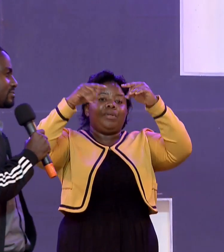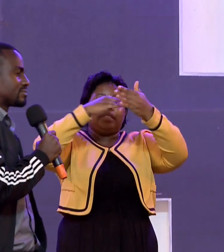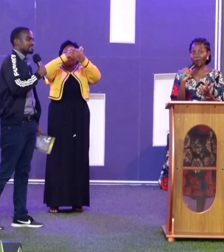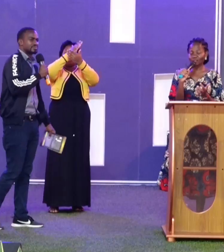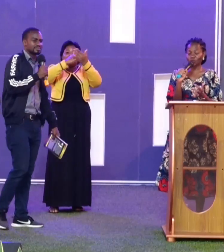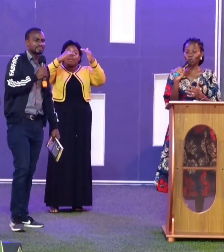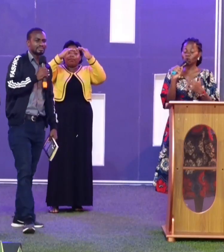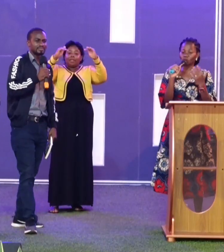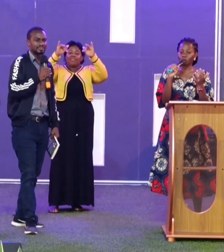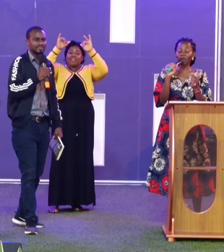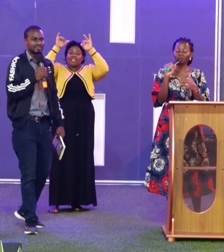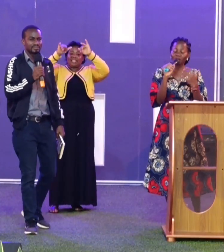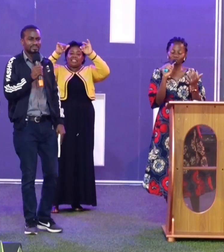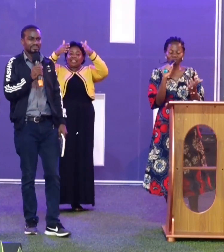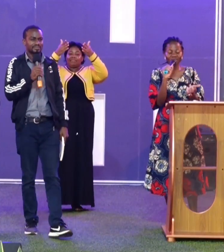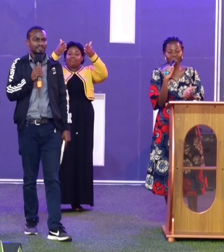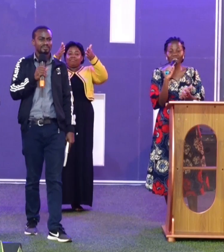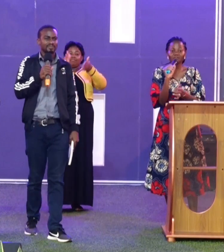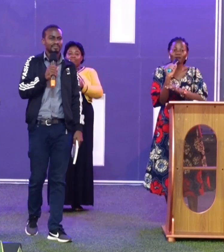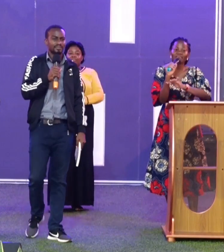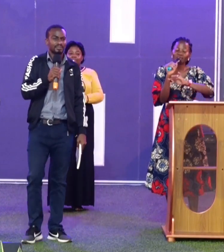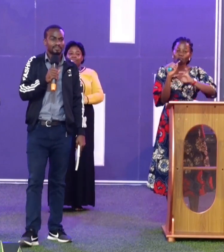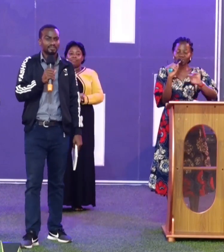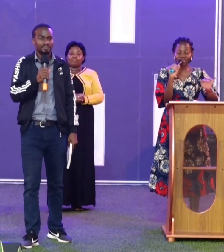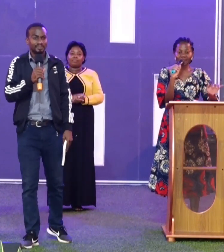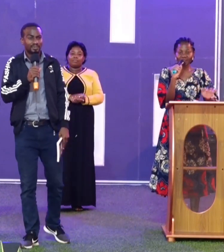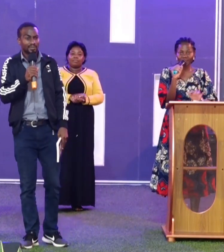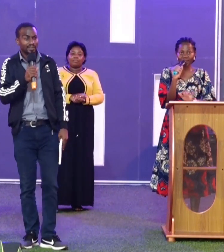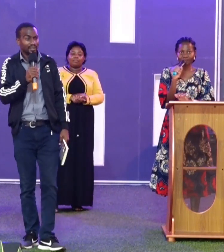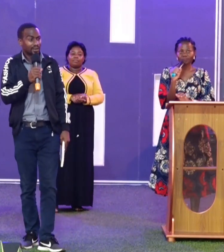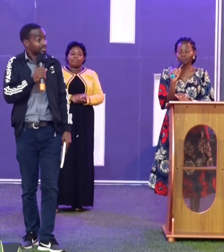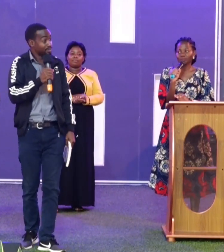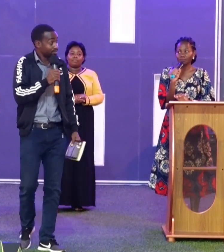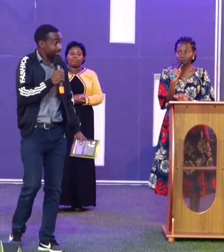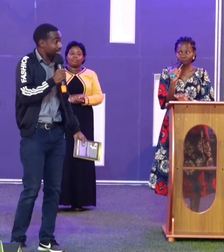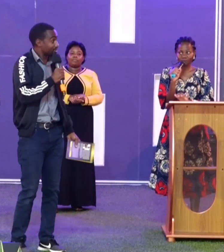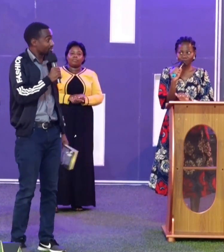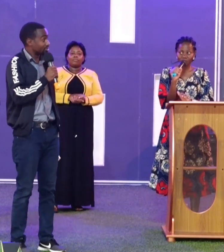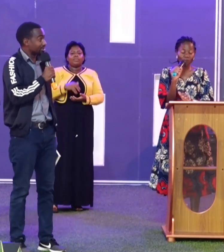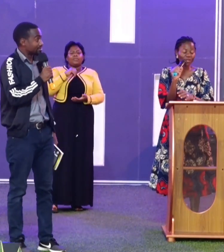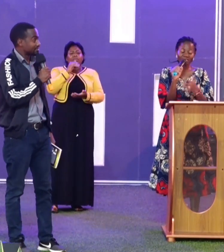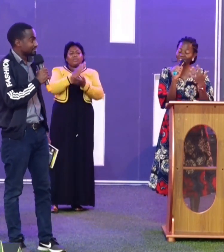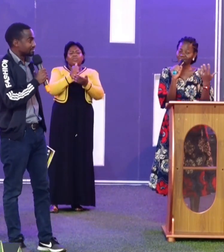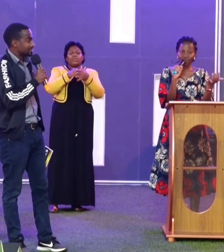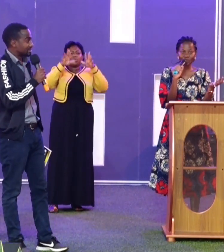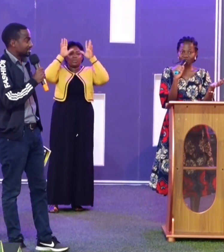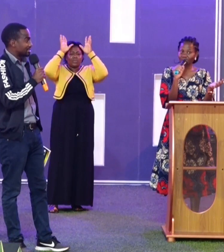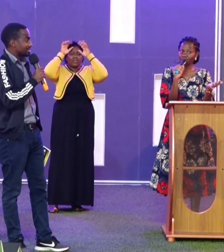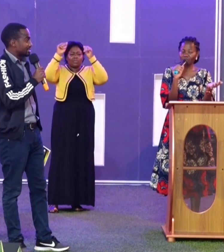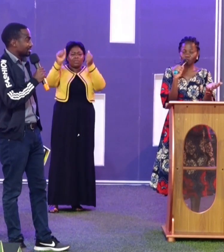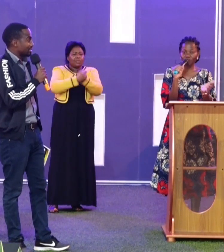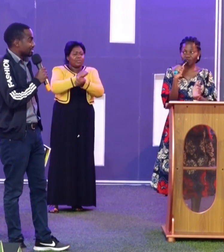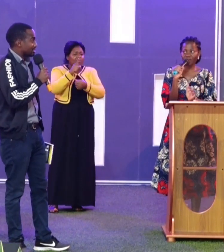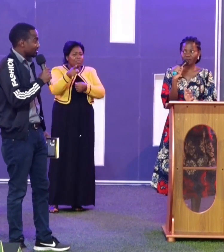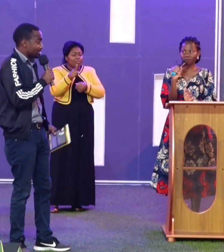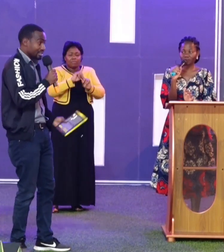Have you ever seen a person who grew and mounted to a certain level and they got stuck there? When it isn't demons that